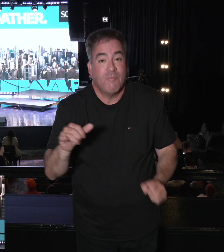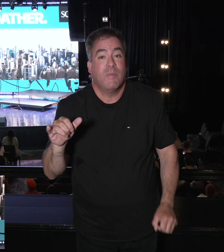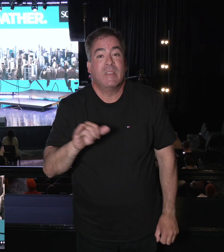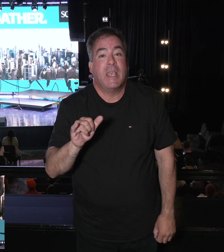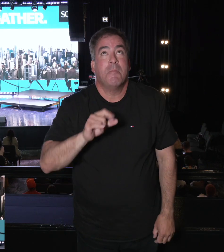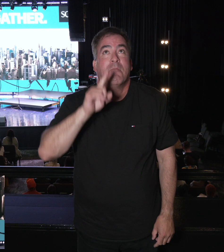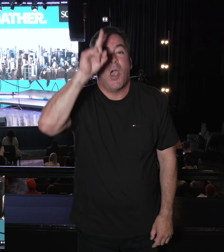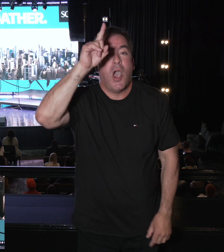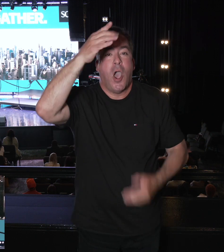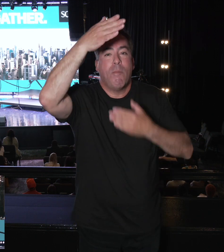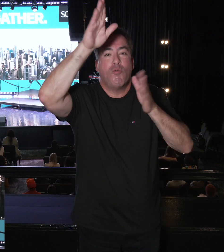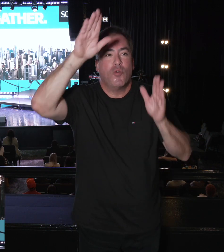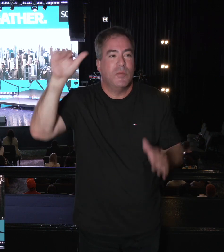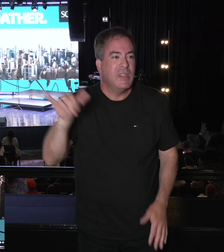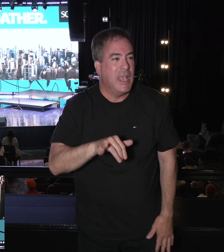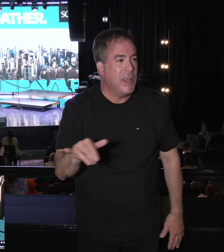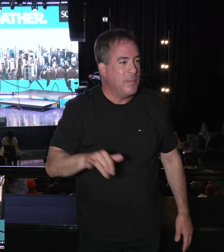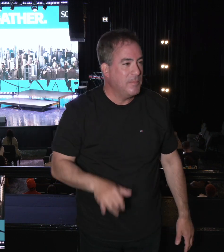yes.